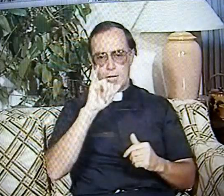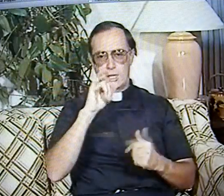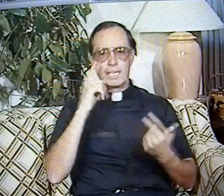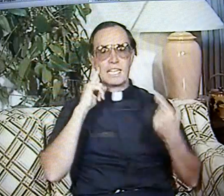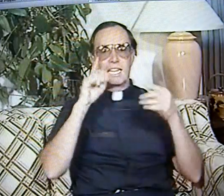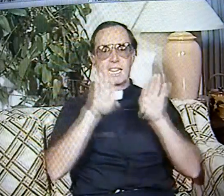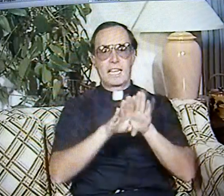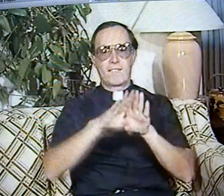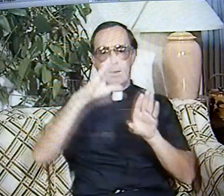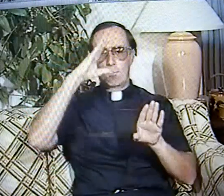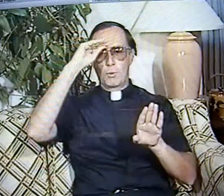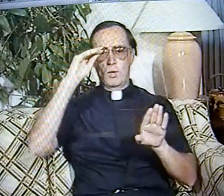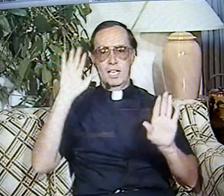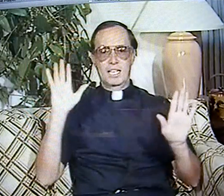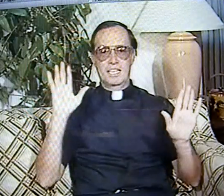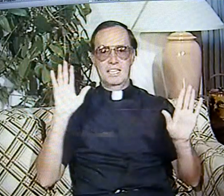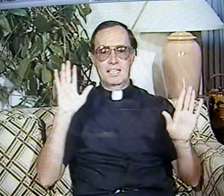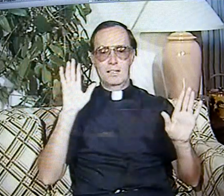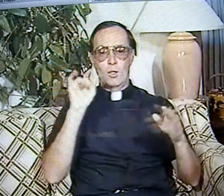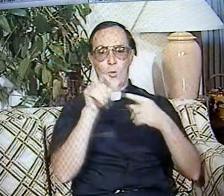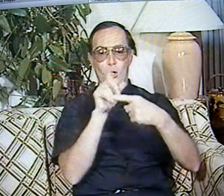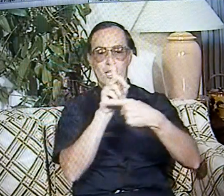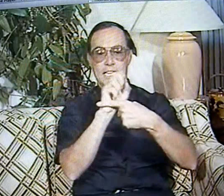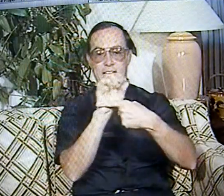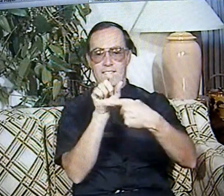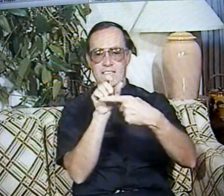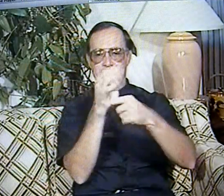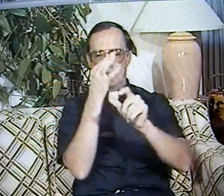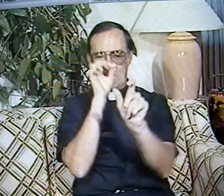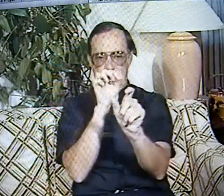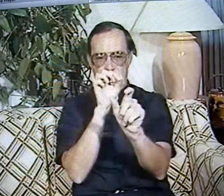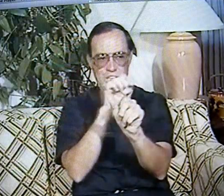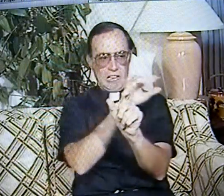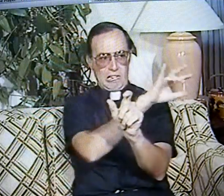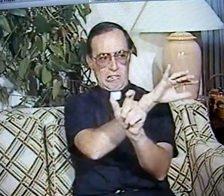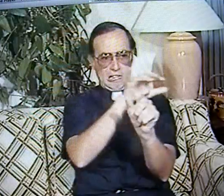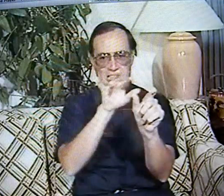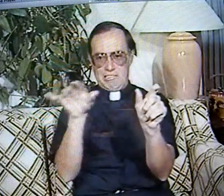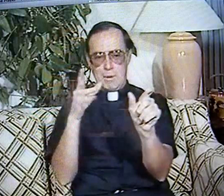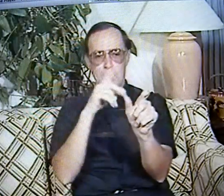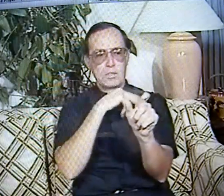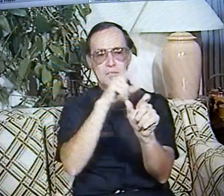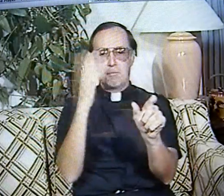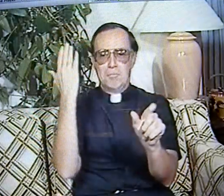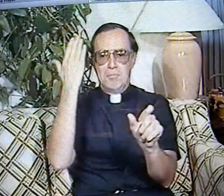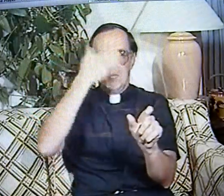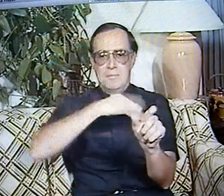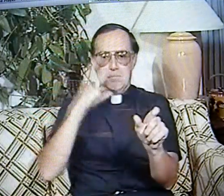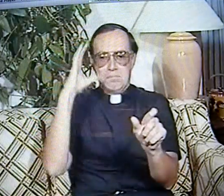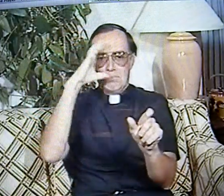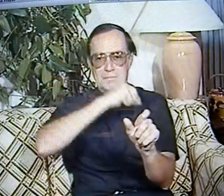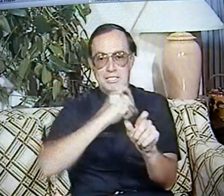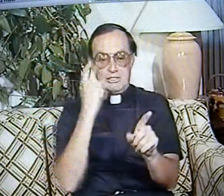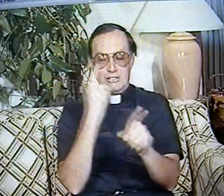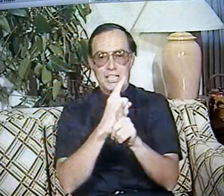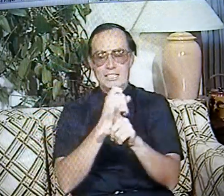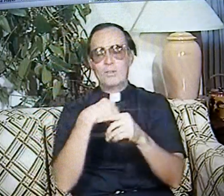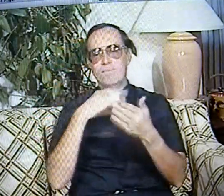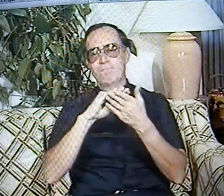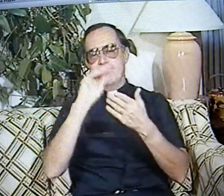I said, I'm part of America. I'm just an ordinary child, but I'm deaf. I thought hopefully they'll